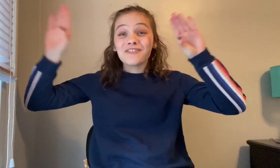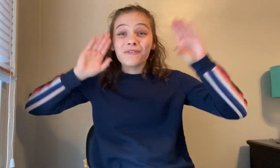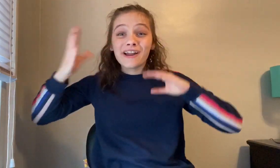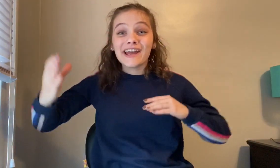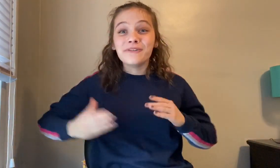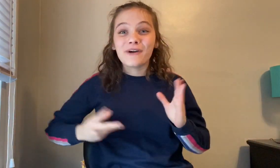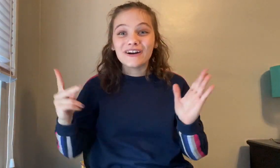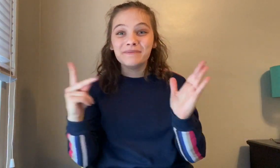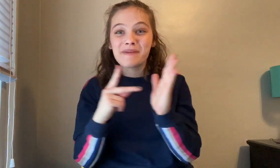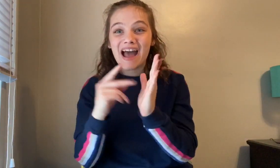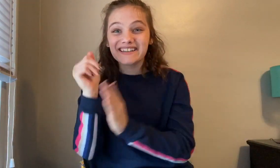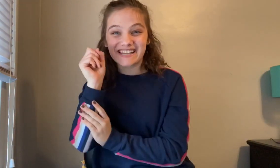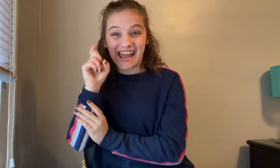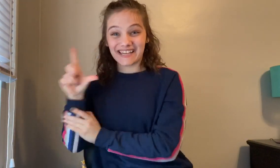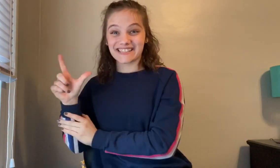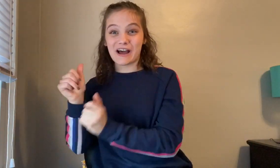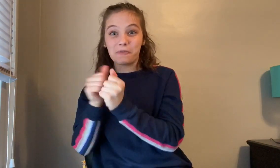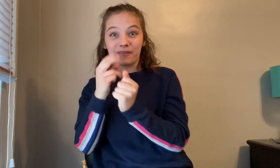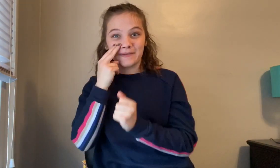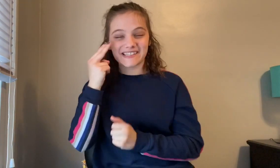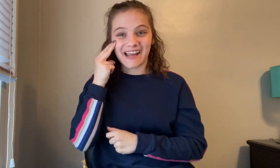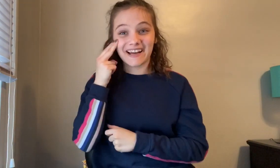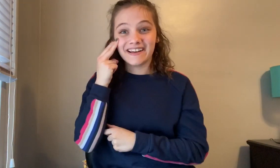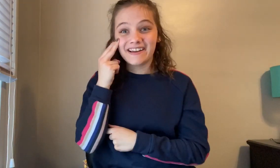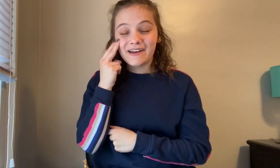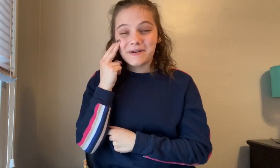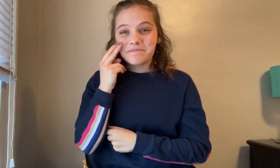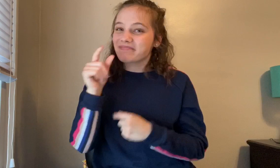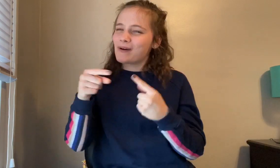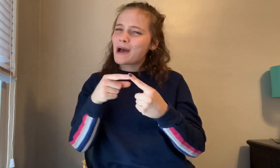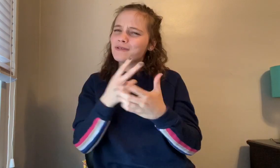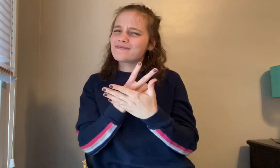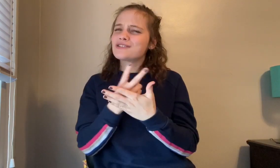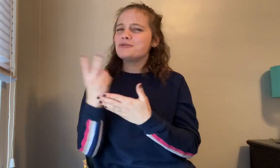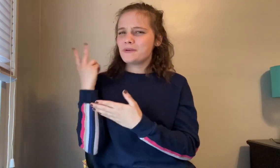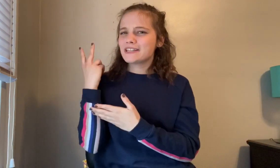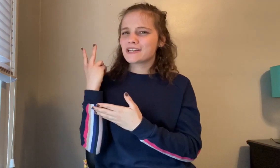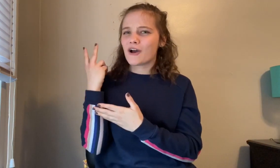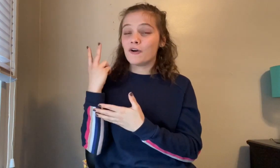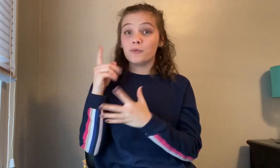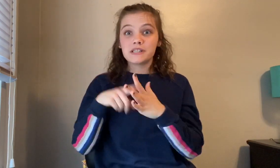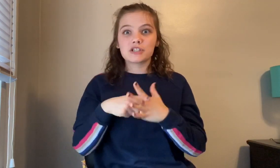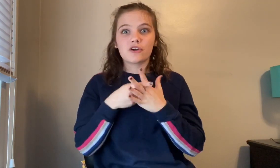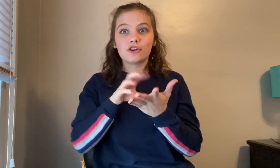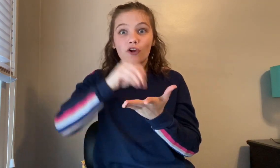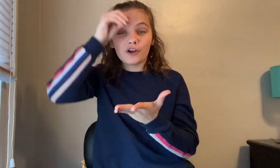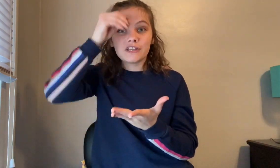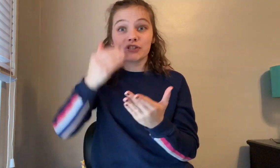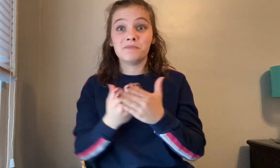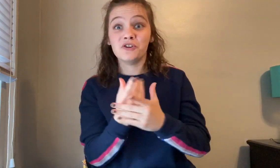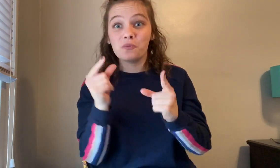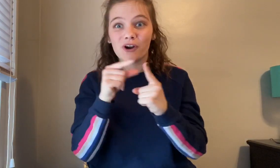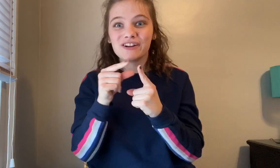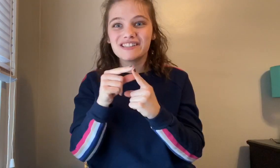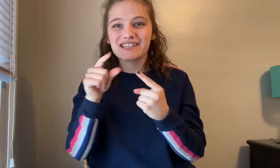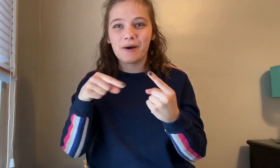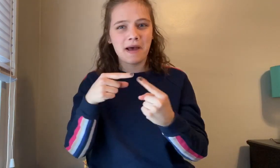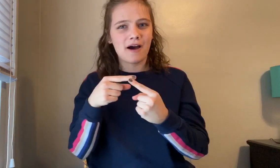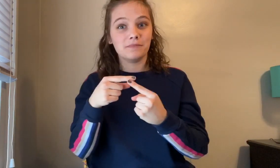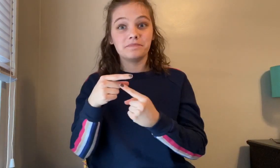everyone, and welcome back to ASL with Miss Hannah. About 2 weeks ago, we started learning some new words about